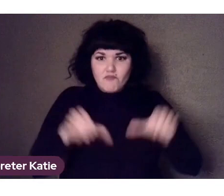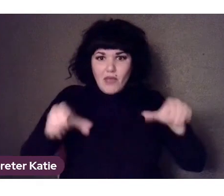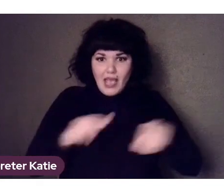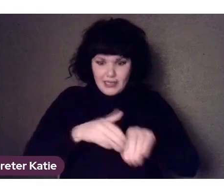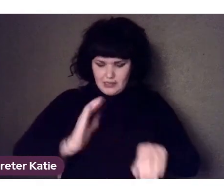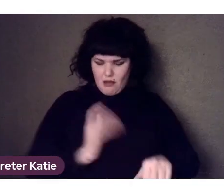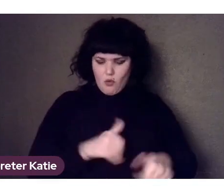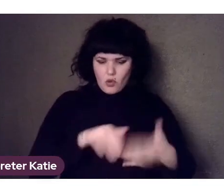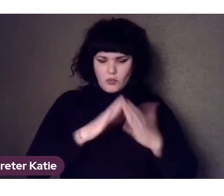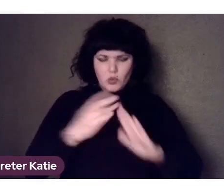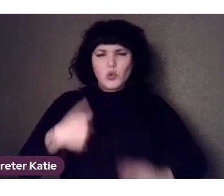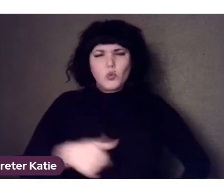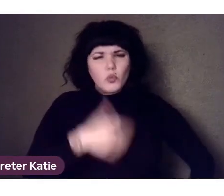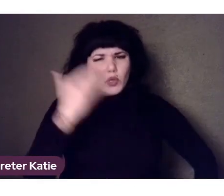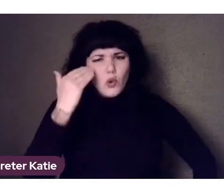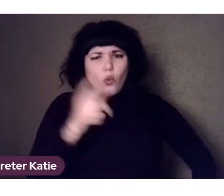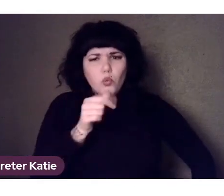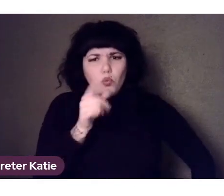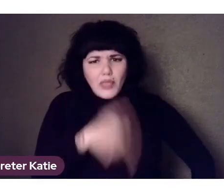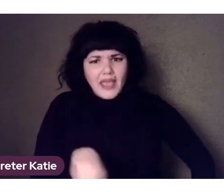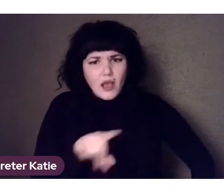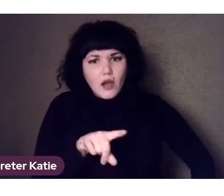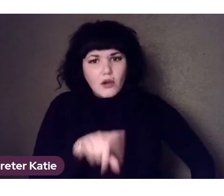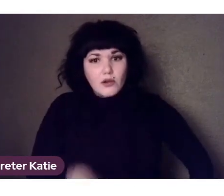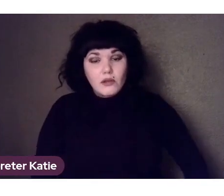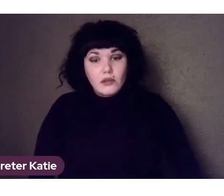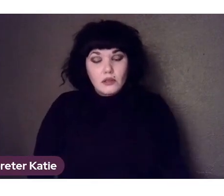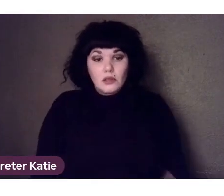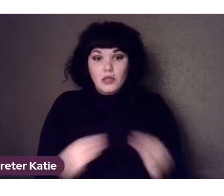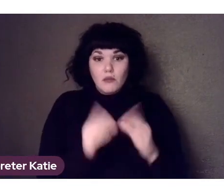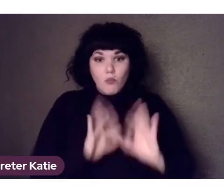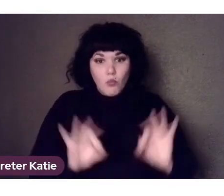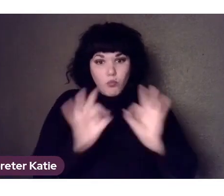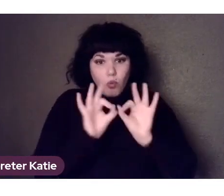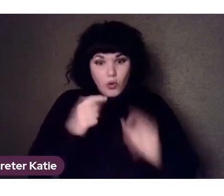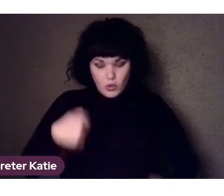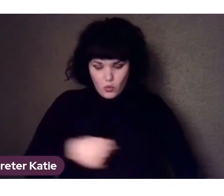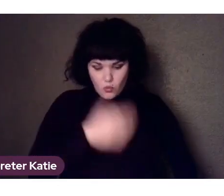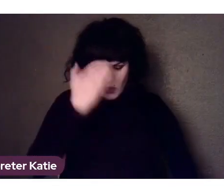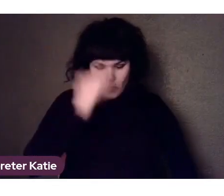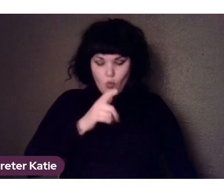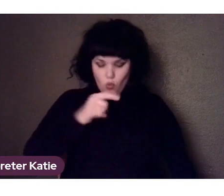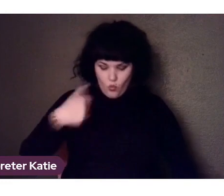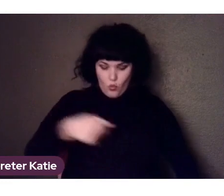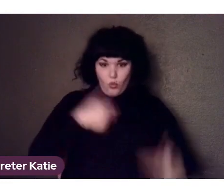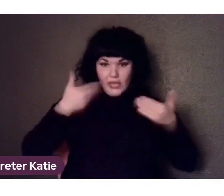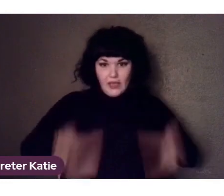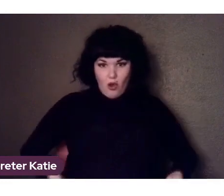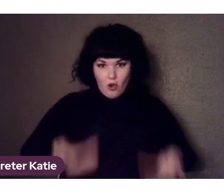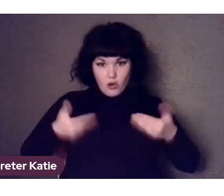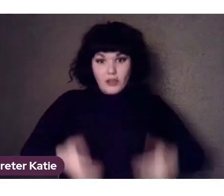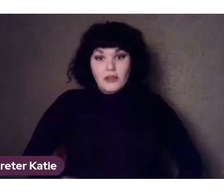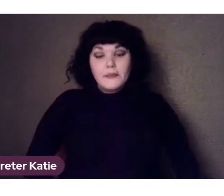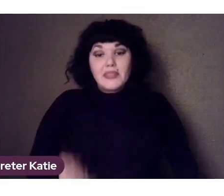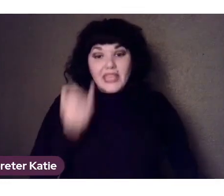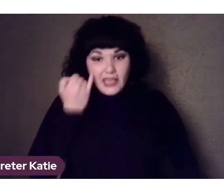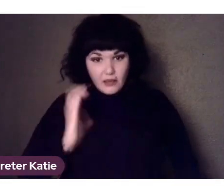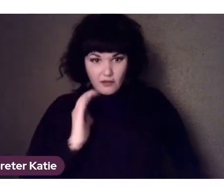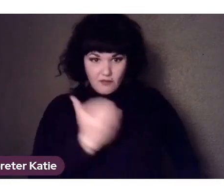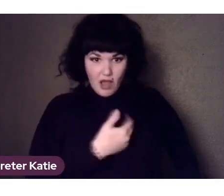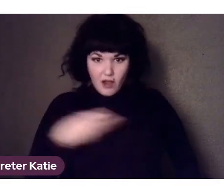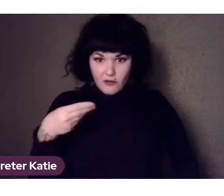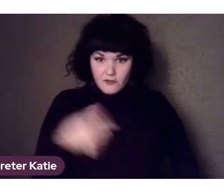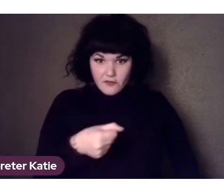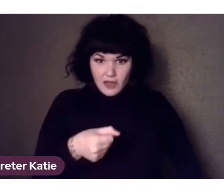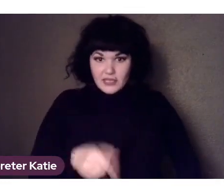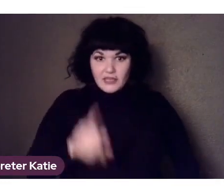know who they are. And more importantly, we know who we are. If our funding is unshakable, so